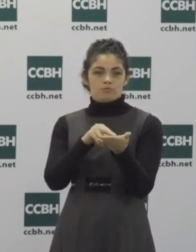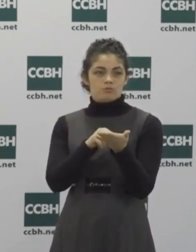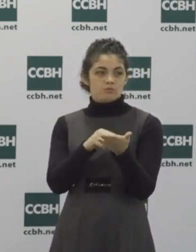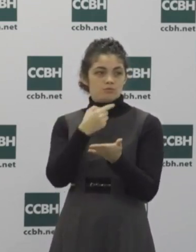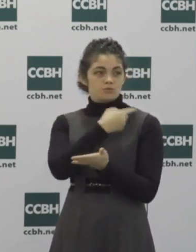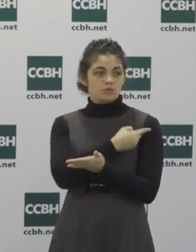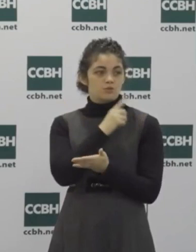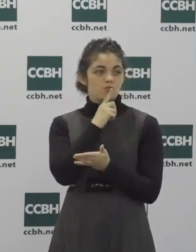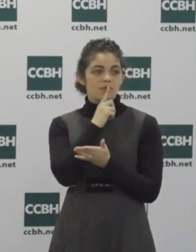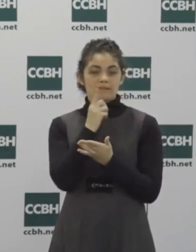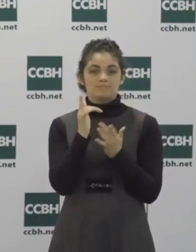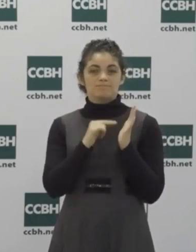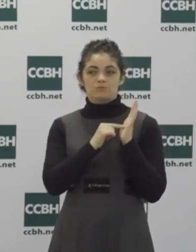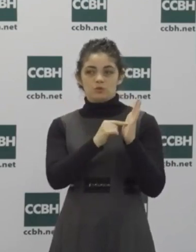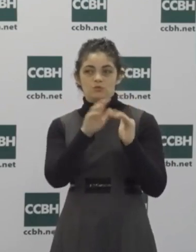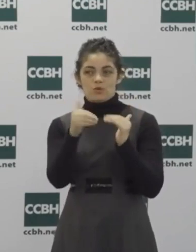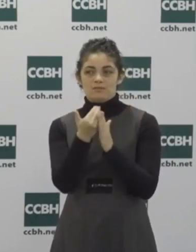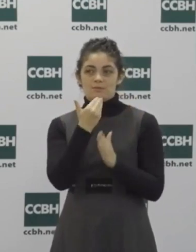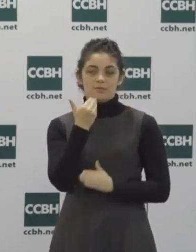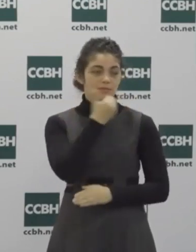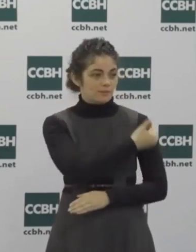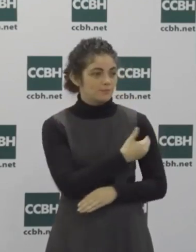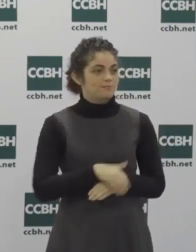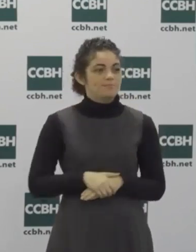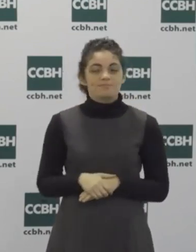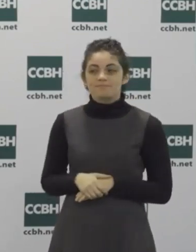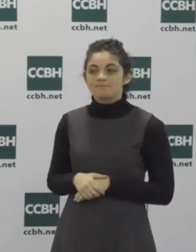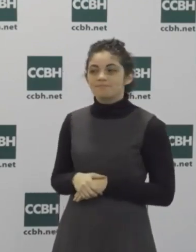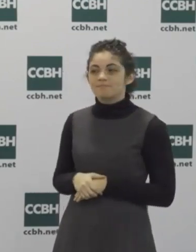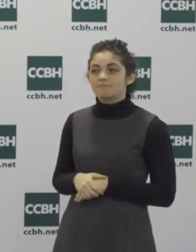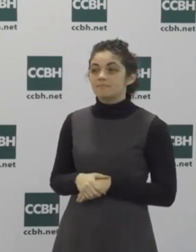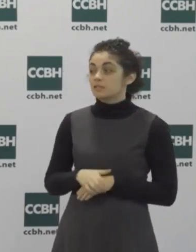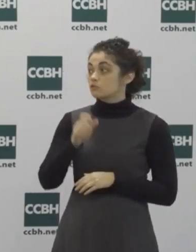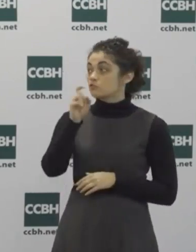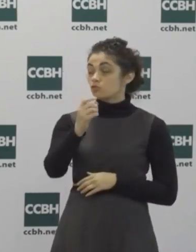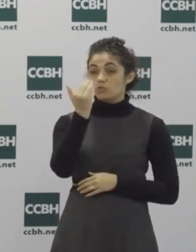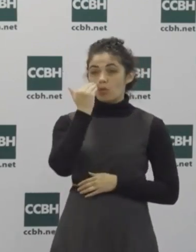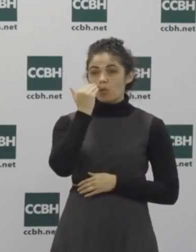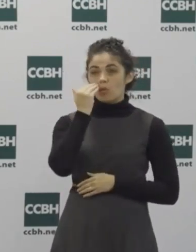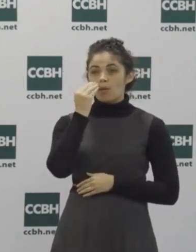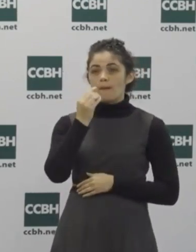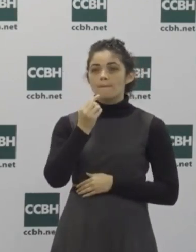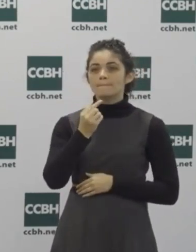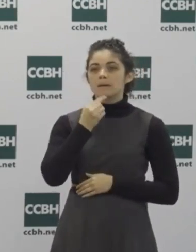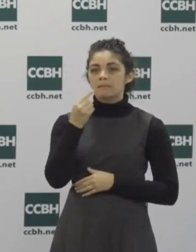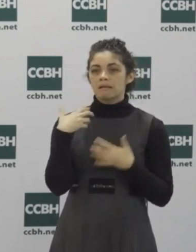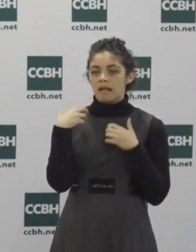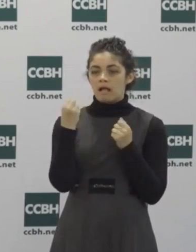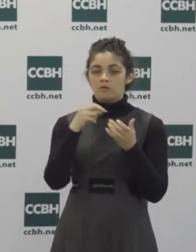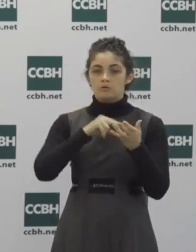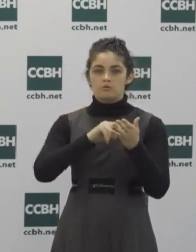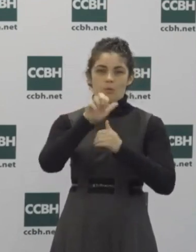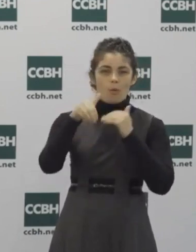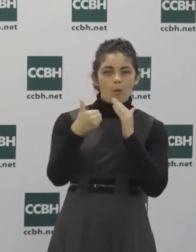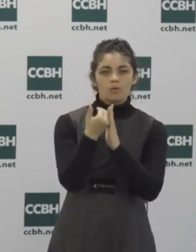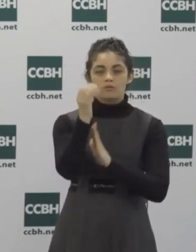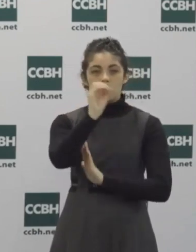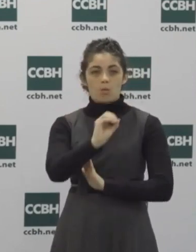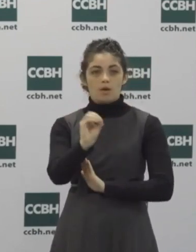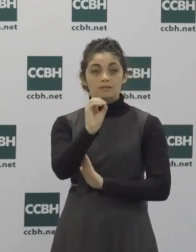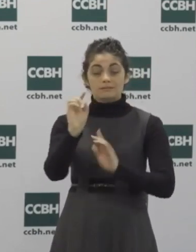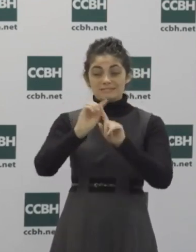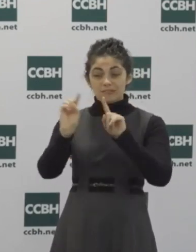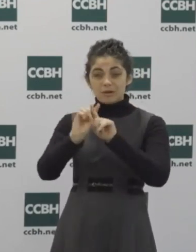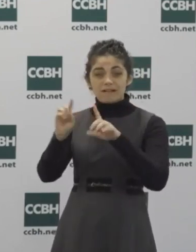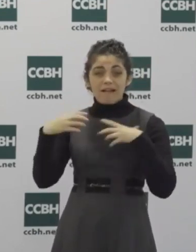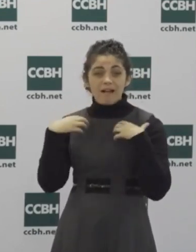is emblematic of that. Thank you, Ramona. And I think that you should know that there are public health nurses across Ohio and local health